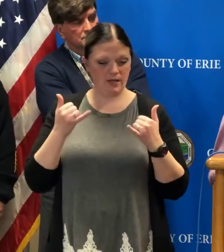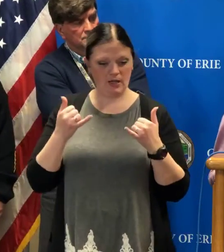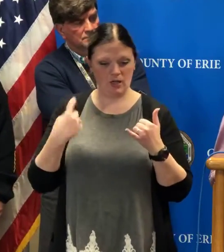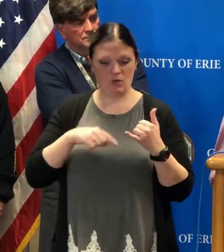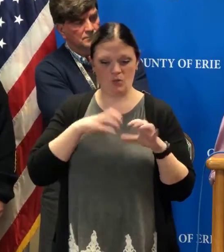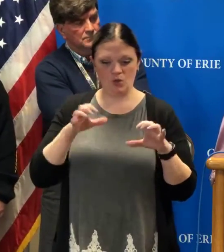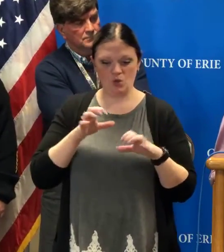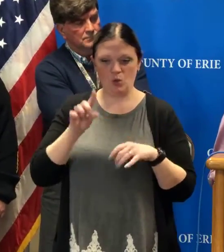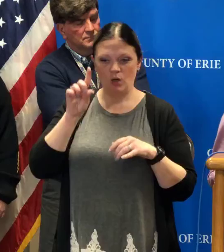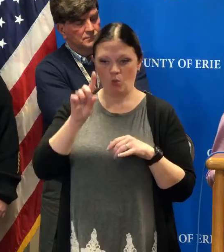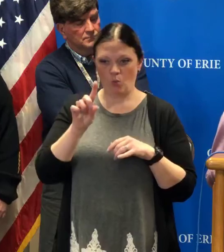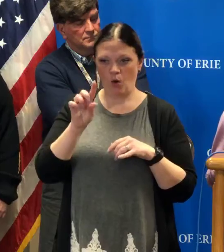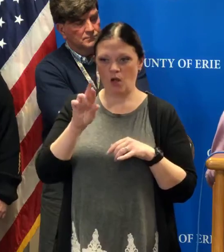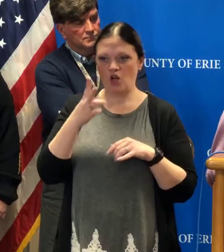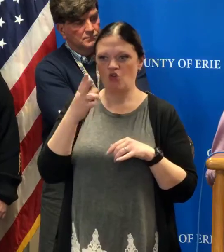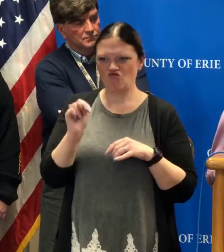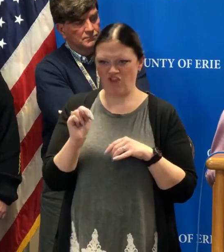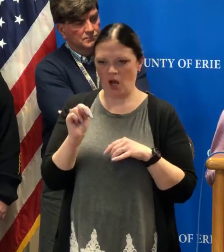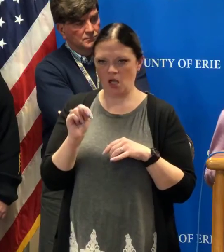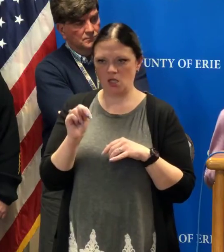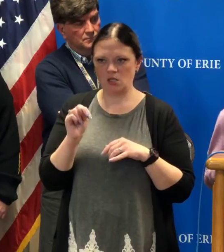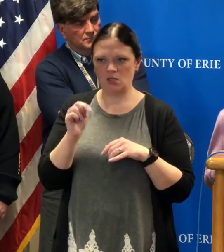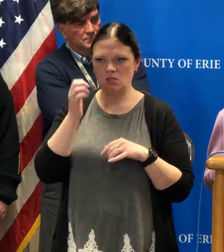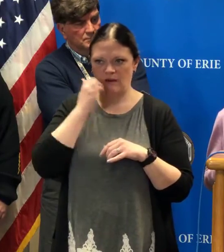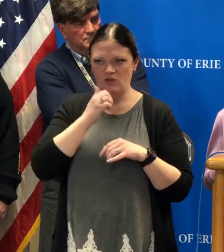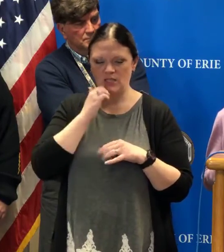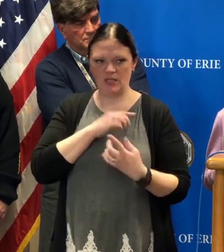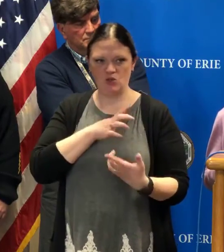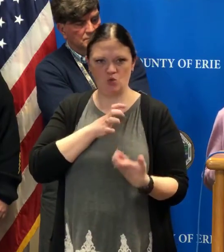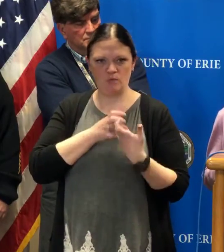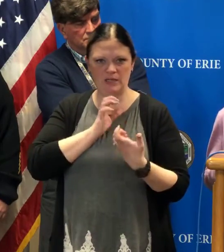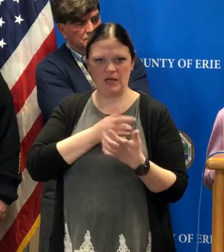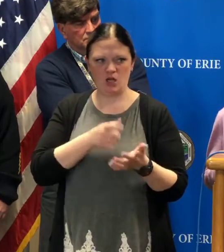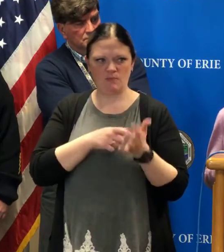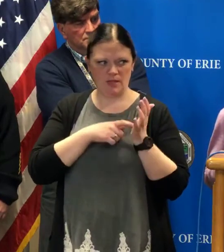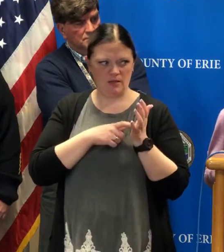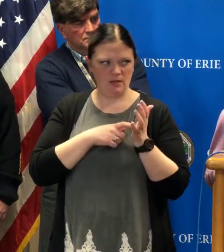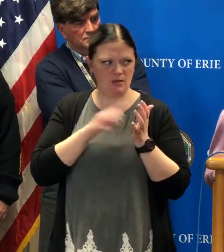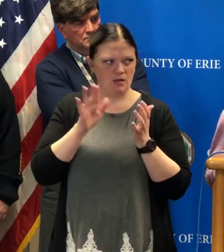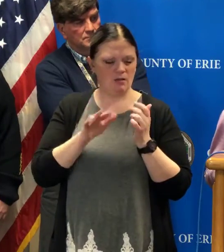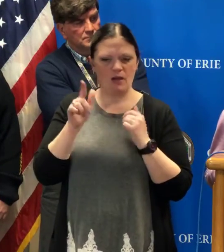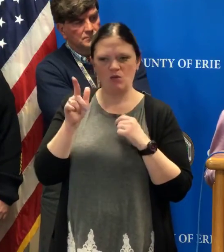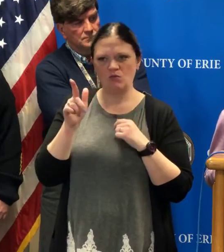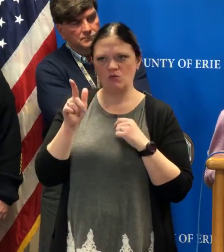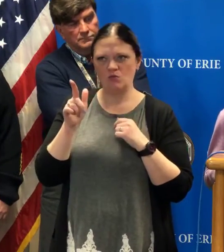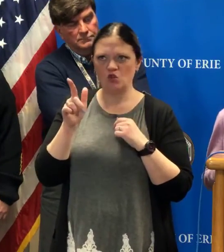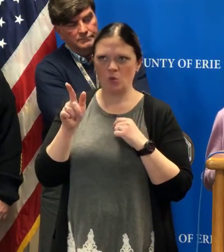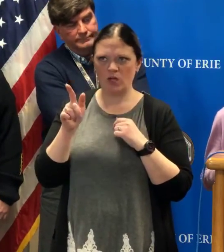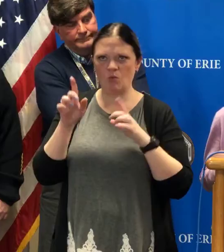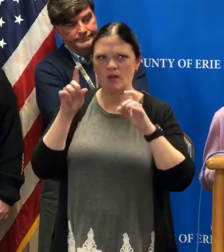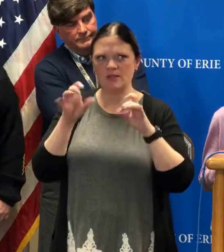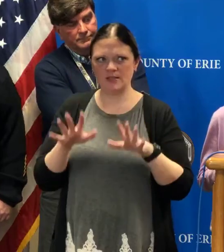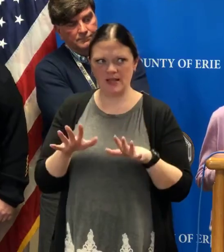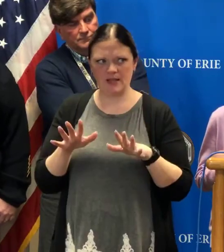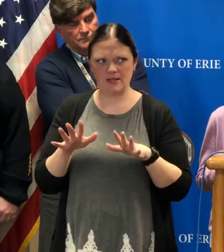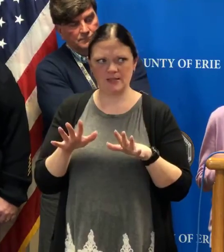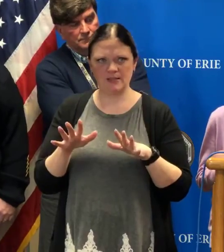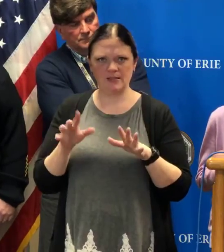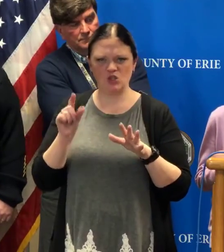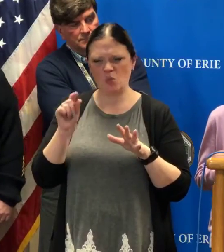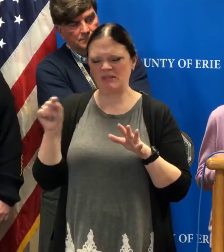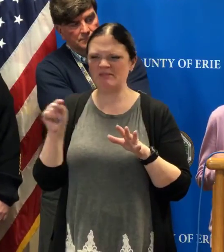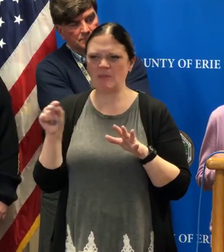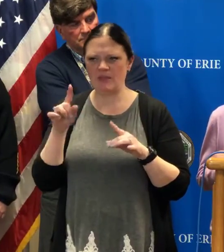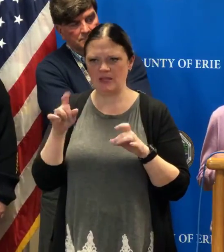doing 1 run a day, and that's meeting our demand, and that's about 21, tested, 20 some odd tests a